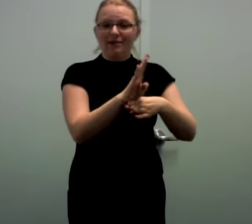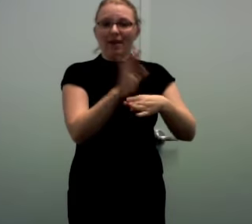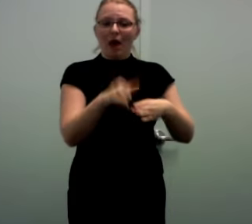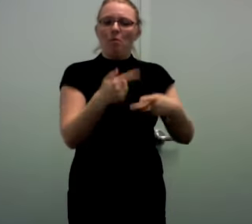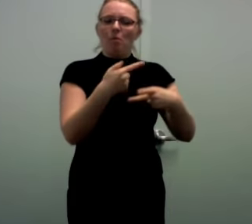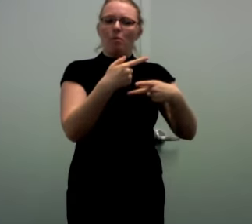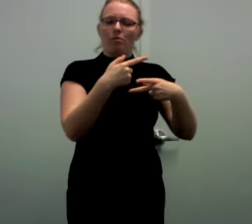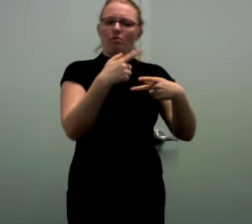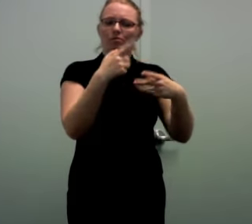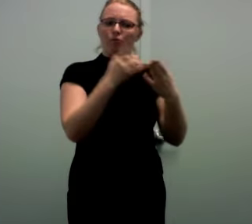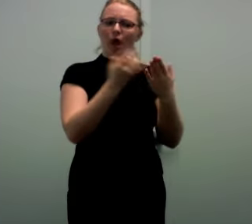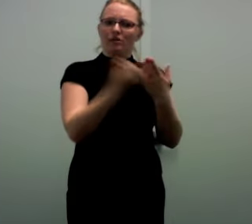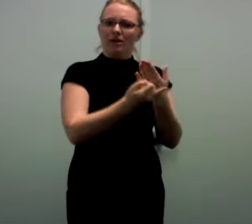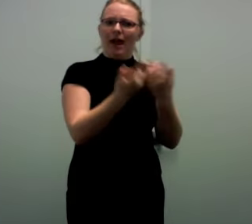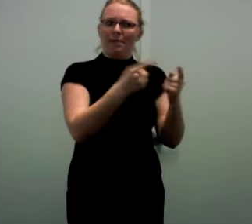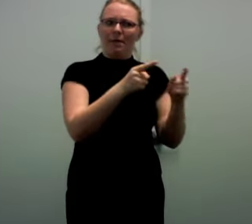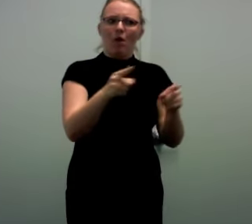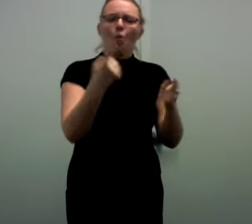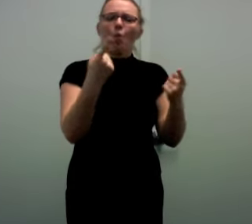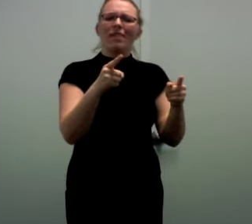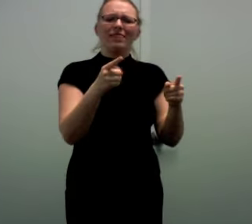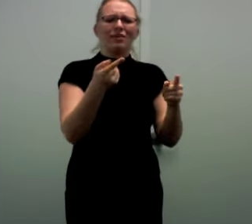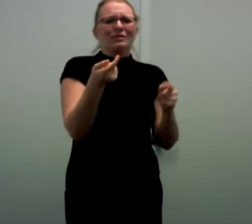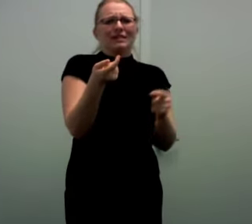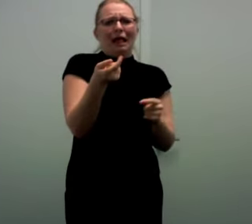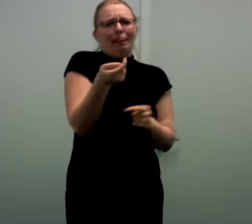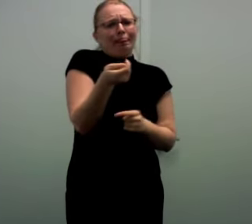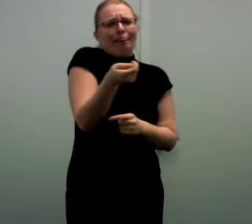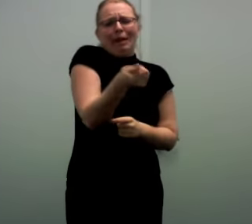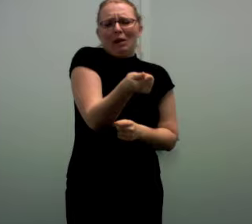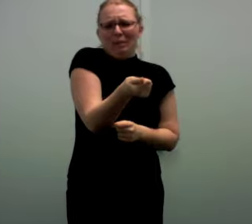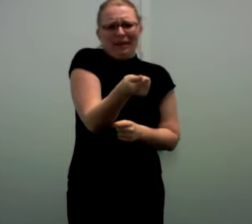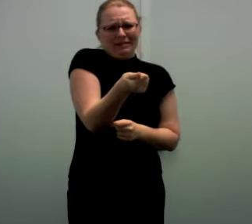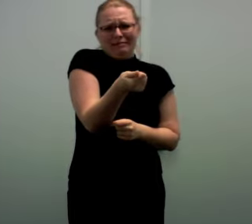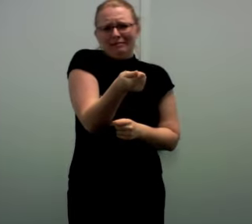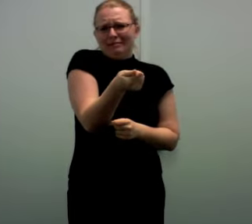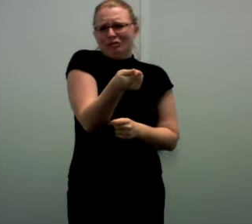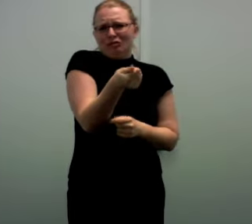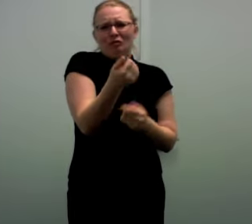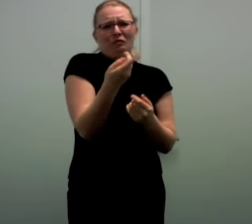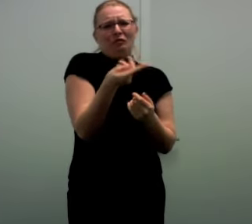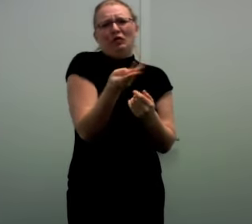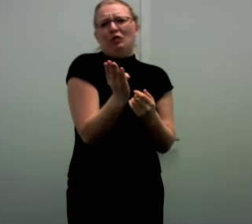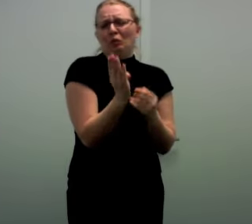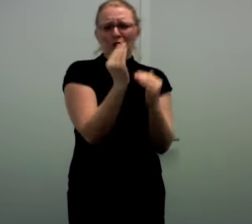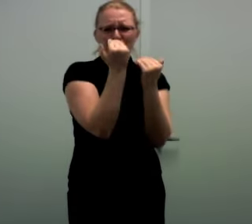there was little, if any, restrictions on what businesses could do.